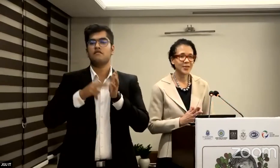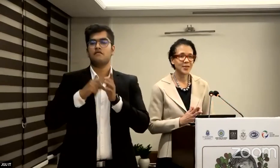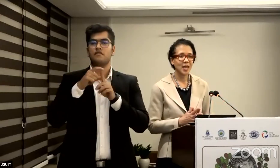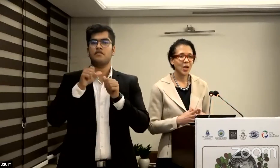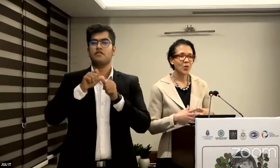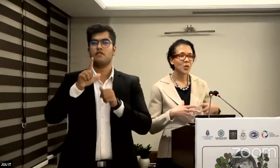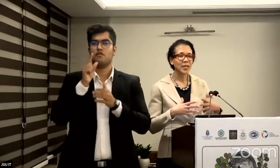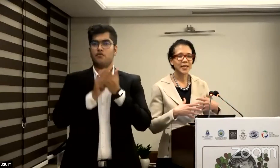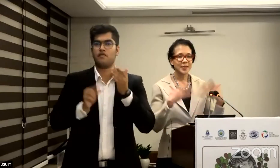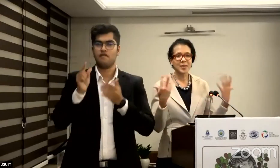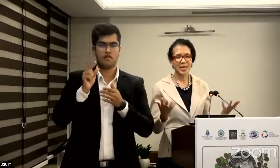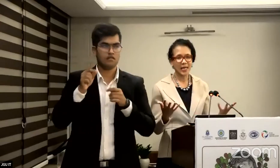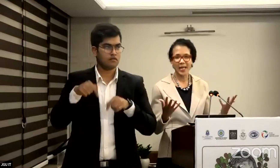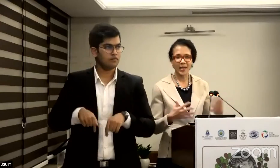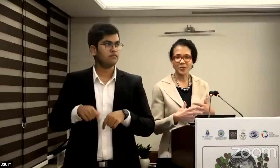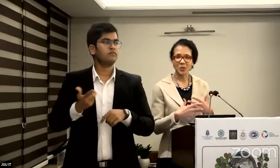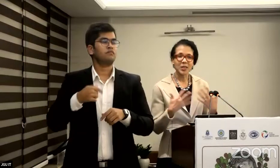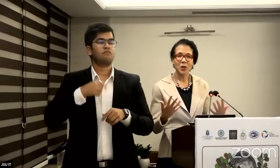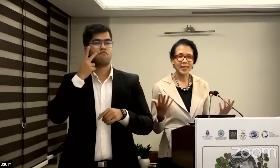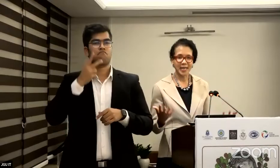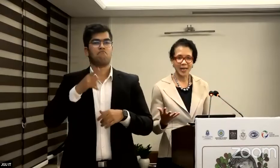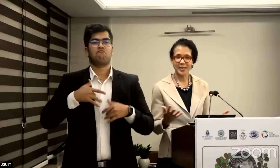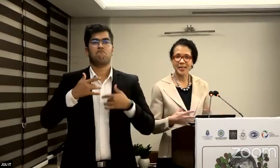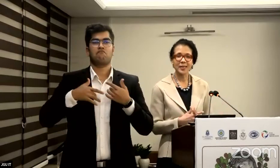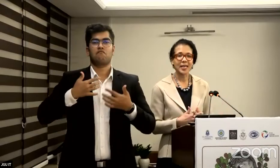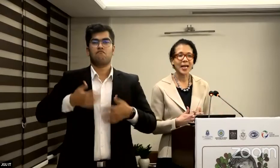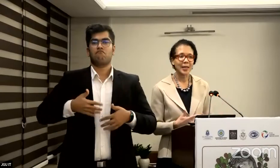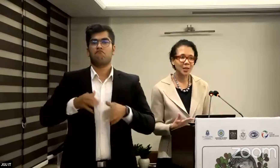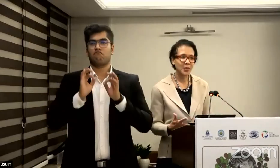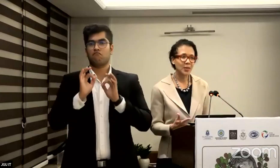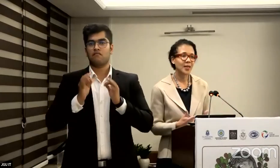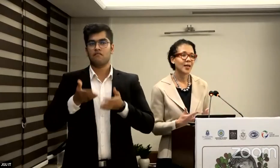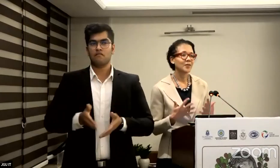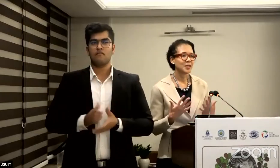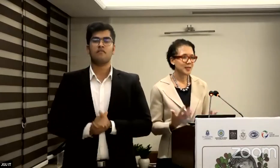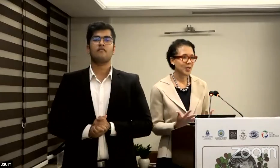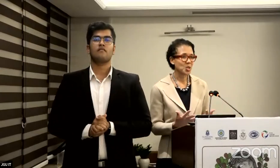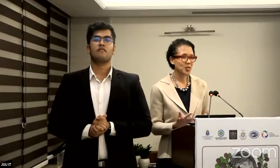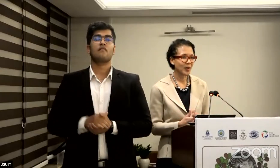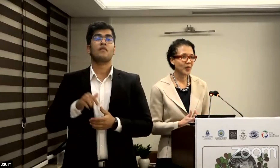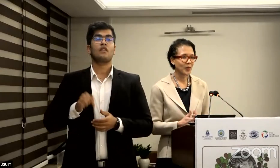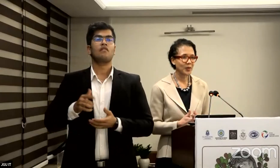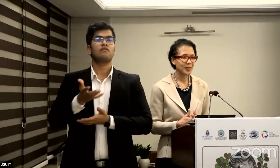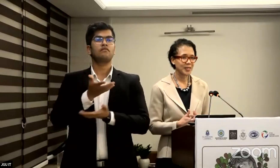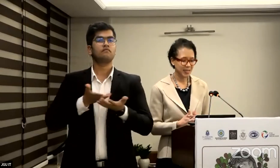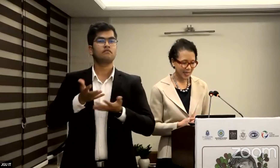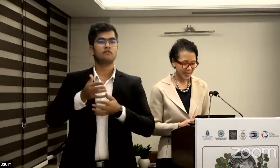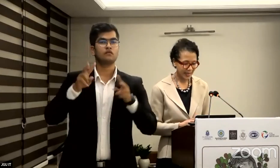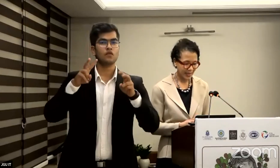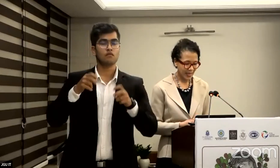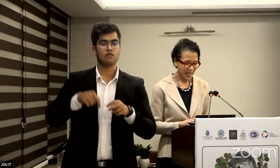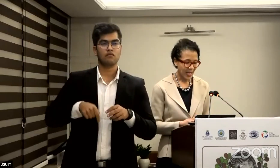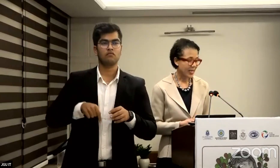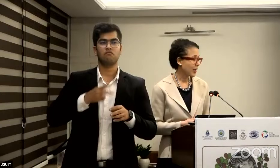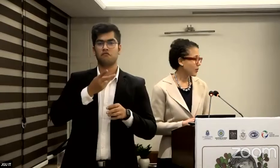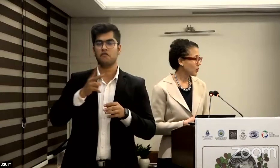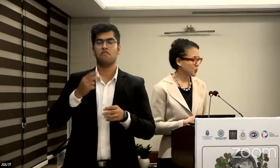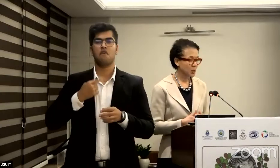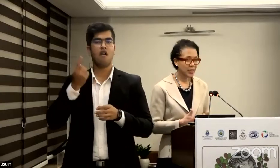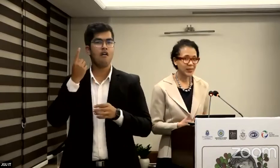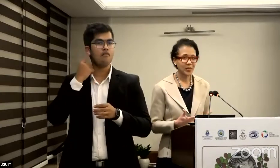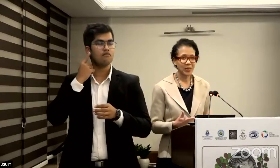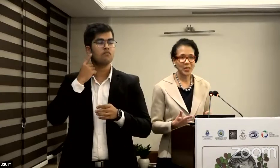Law. It's really stunning and really quite dazzling, the caliber of discussion that we've heard today. And